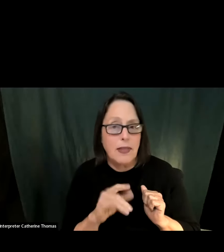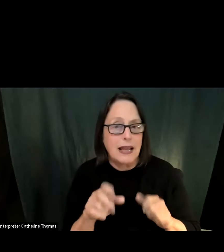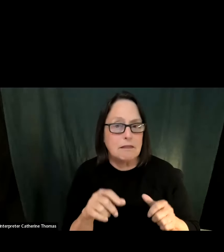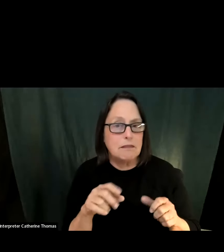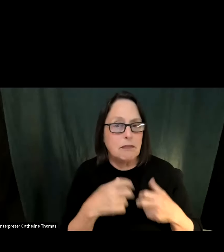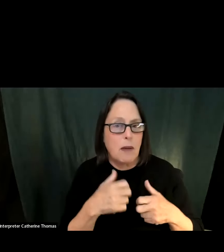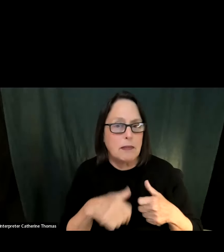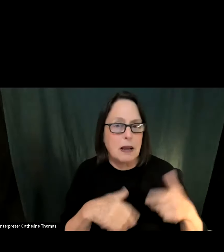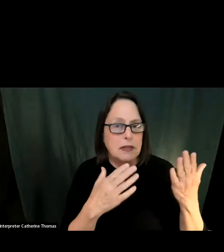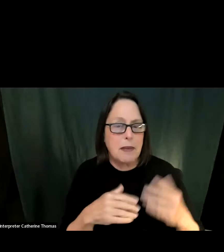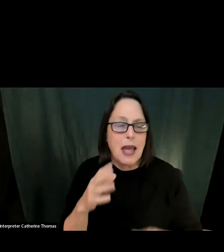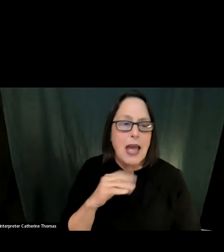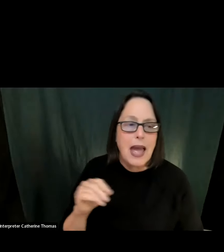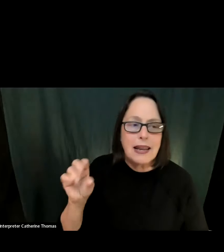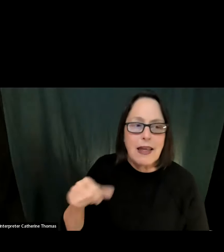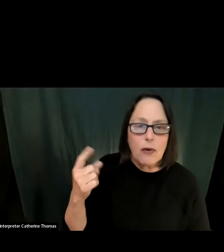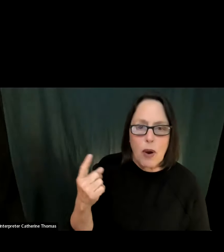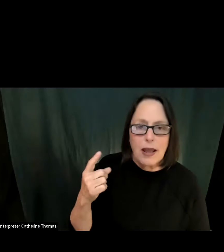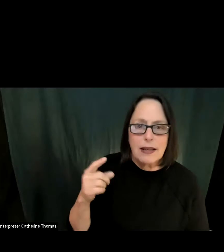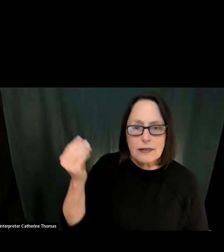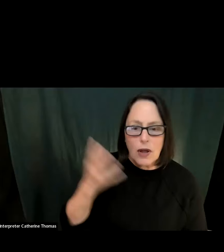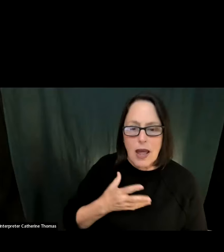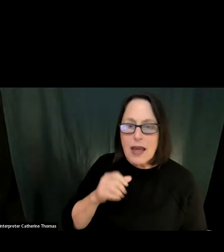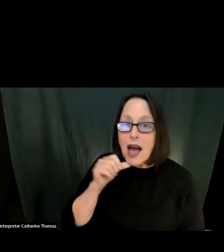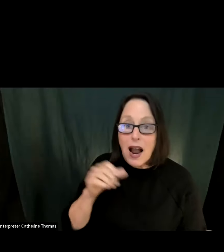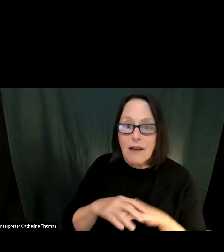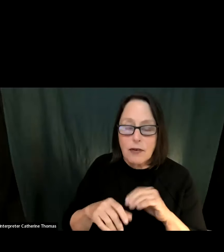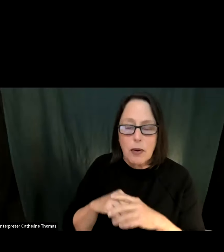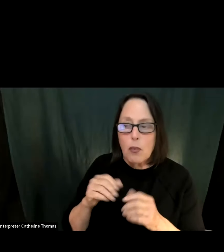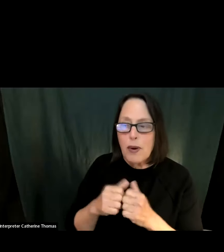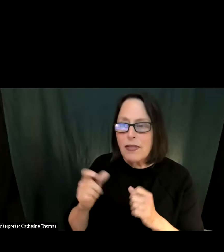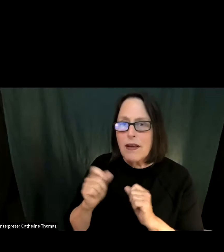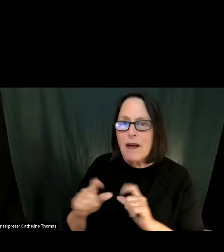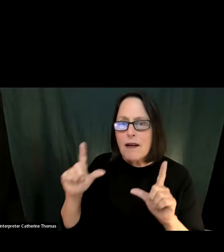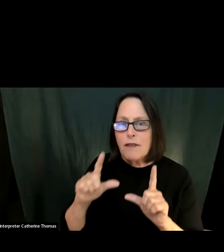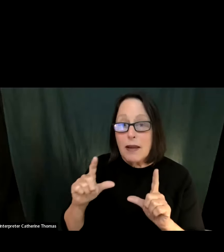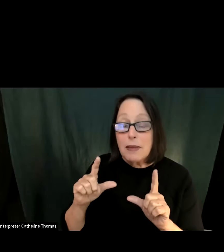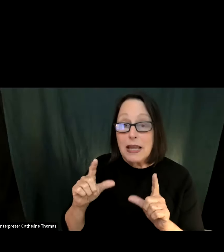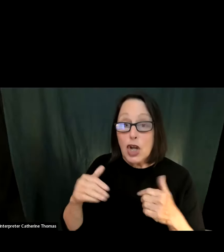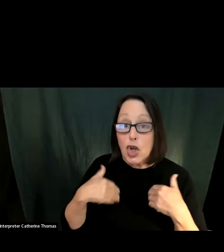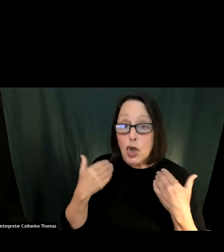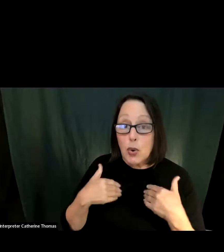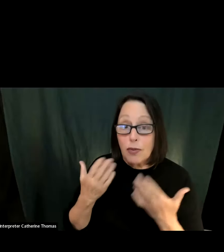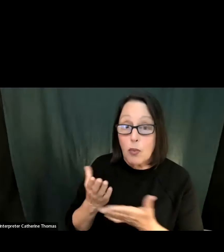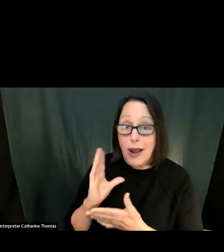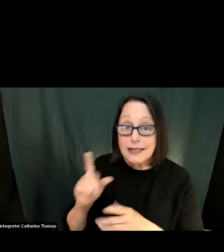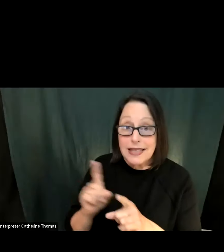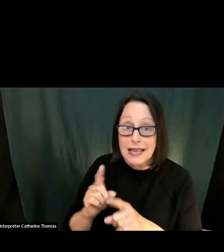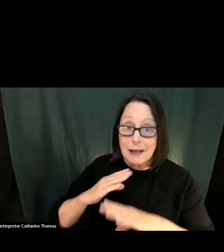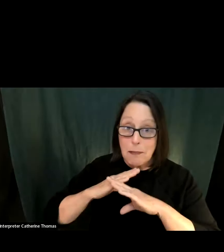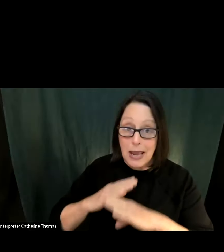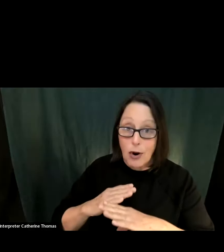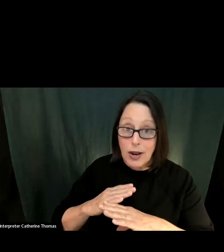a comment that Puck shared with me, uncomfortable with framing youth's rights as barriers. So we